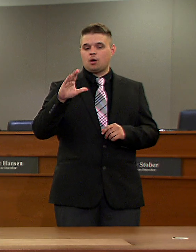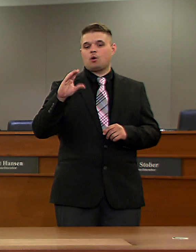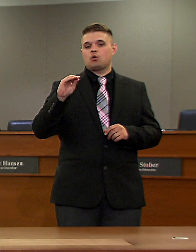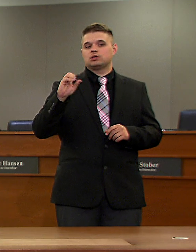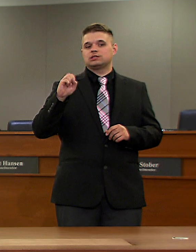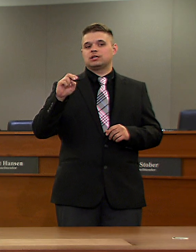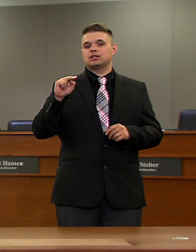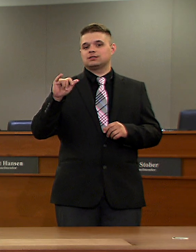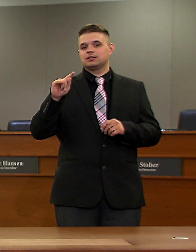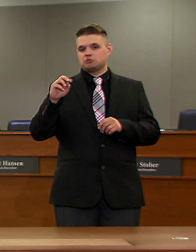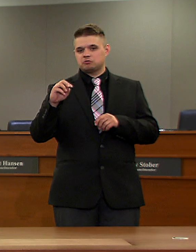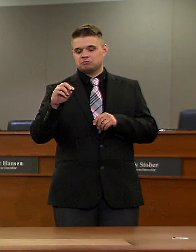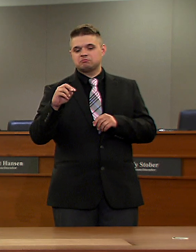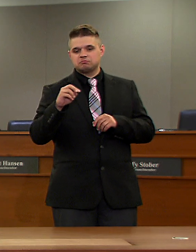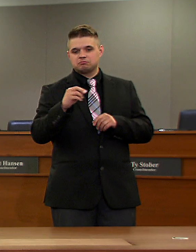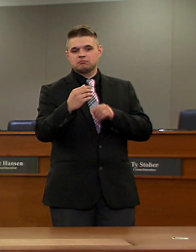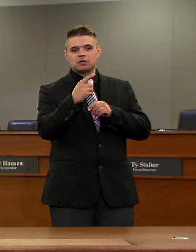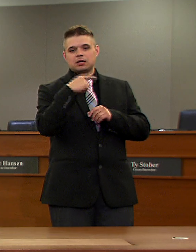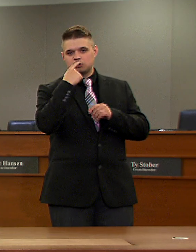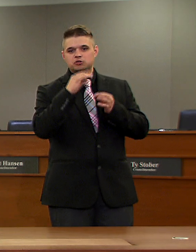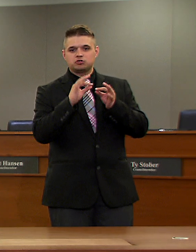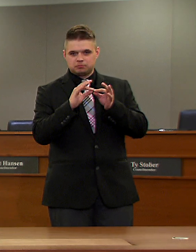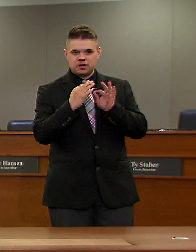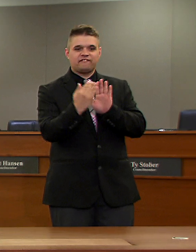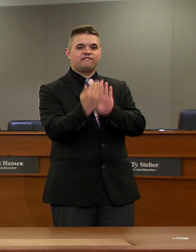off-screen hearing interpreter, for joining us today.